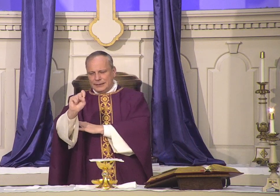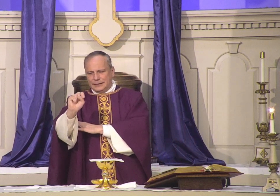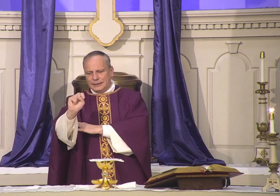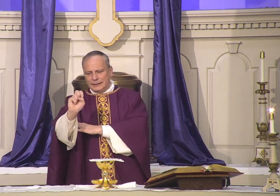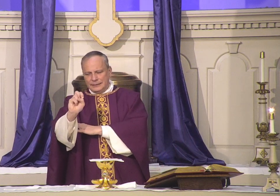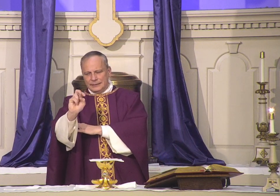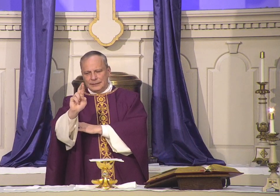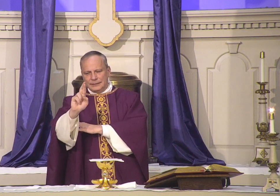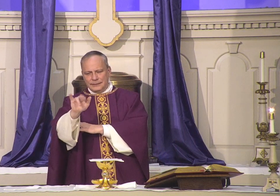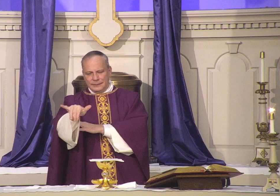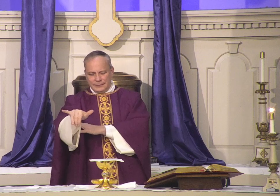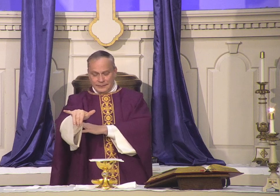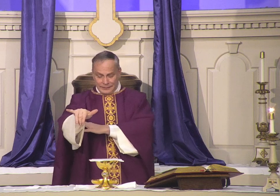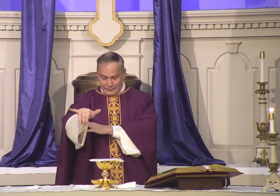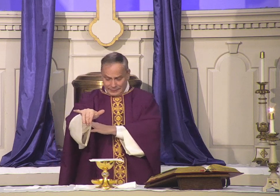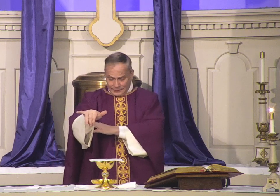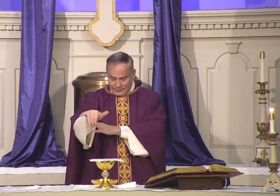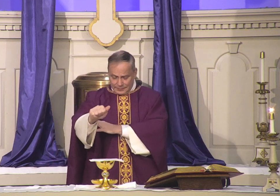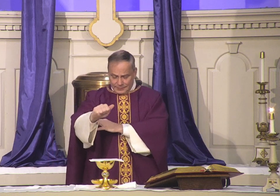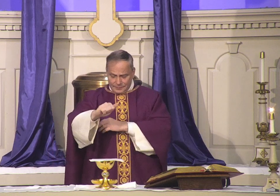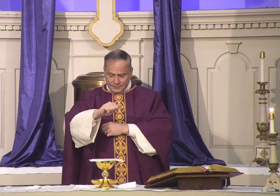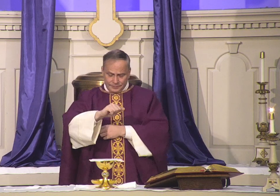The mystery of faith.